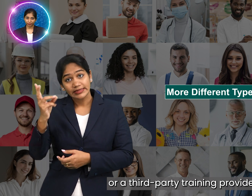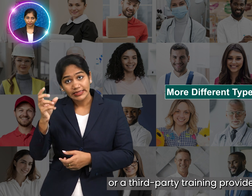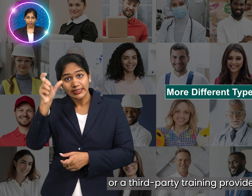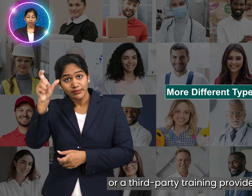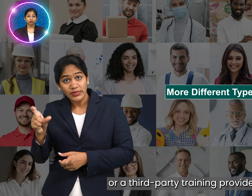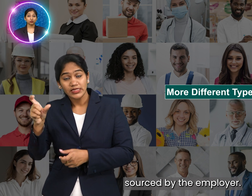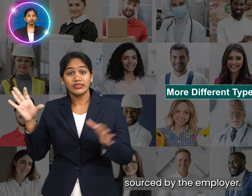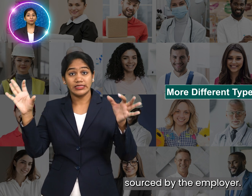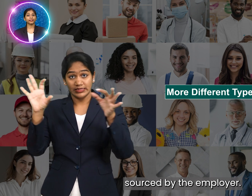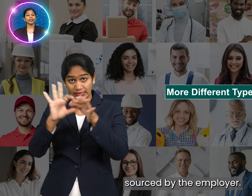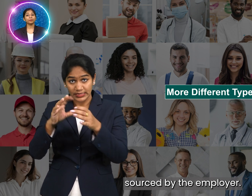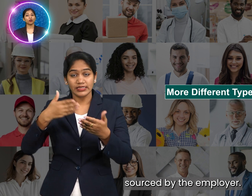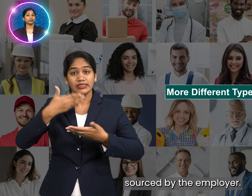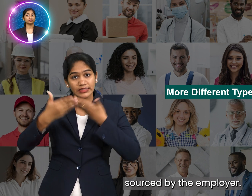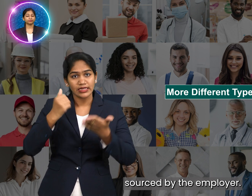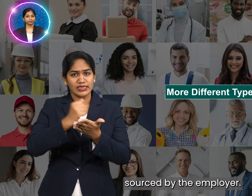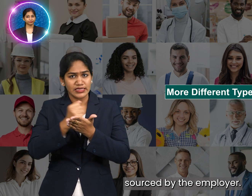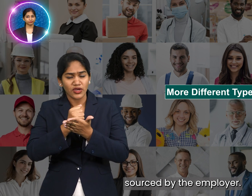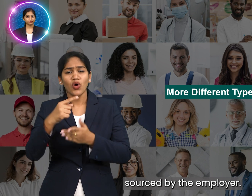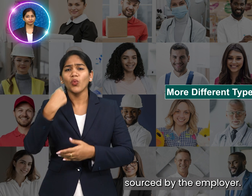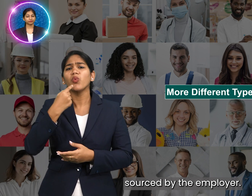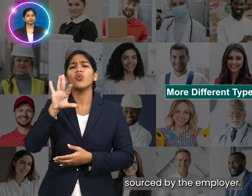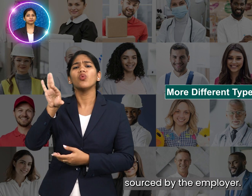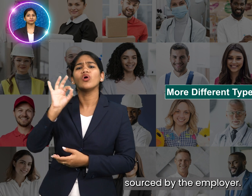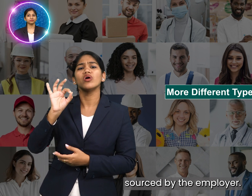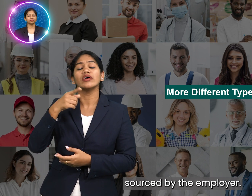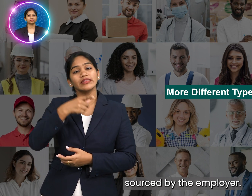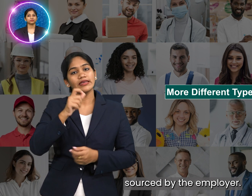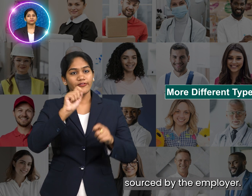provider sourced by the employer.